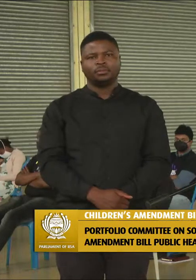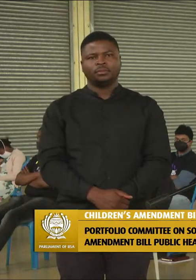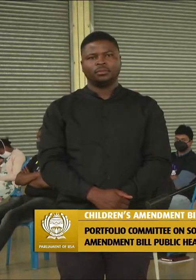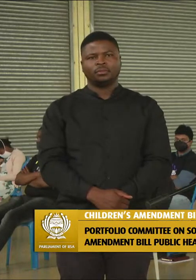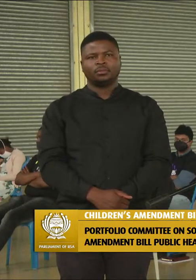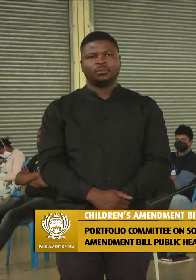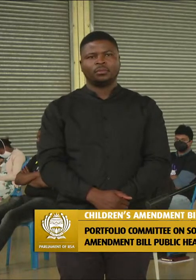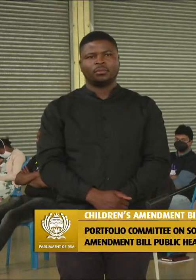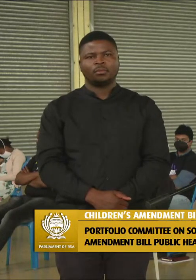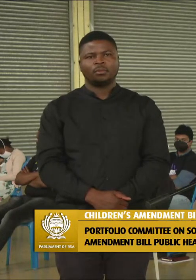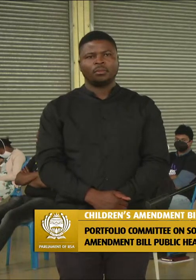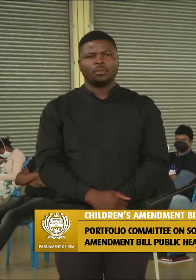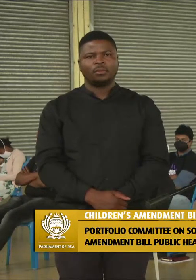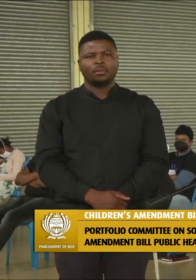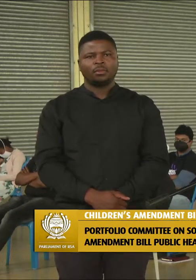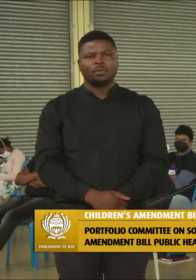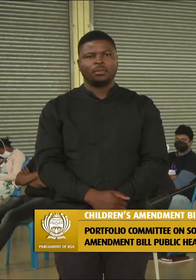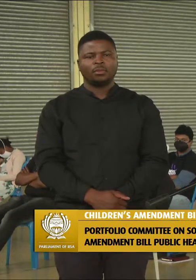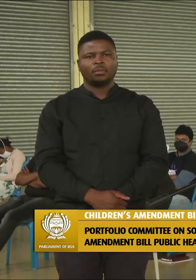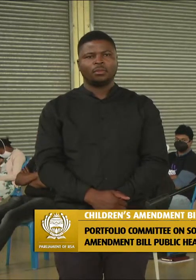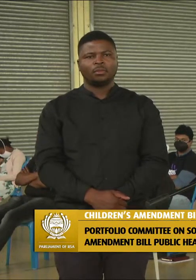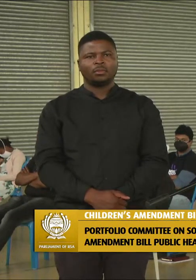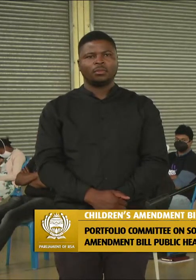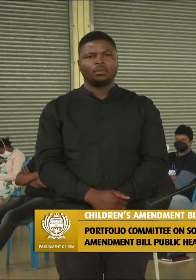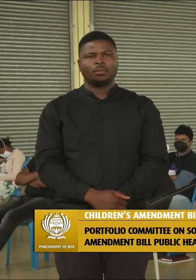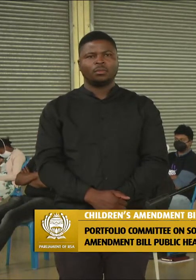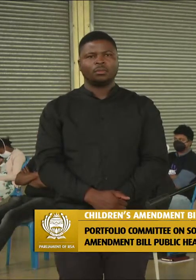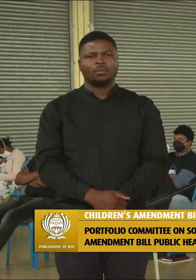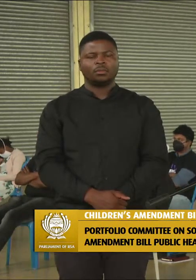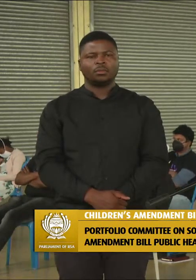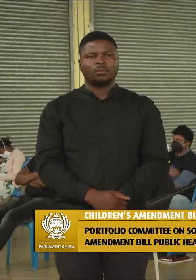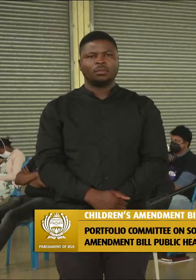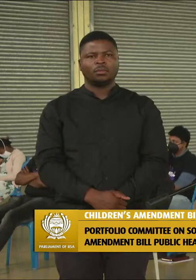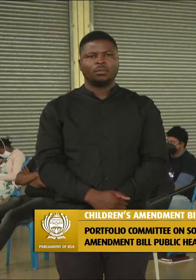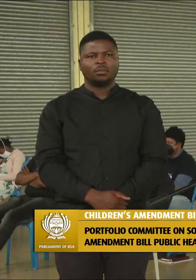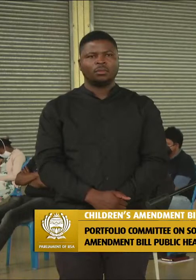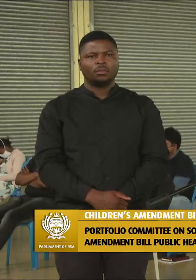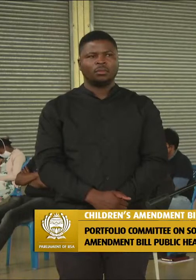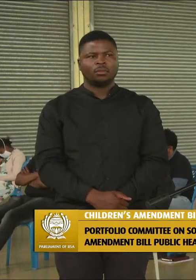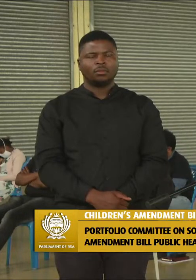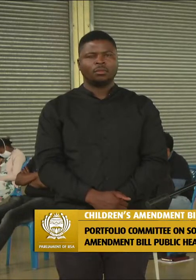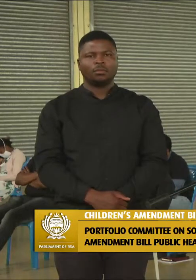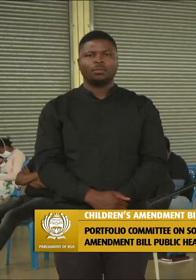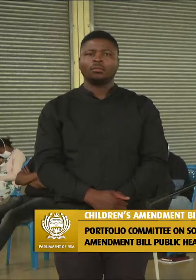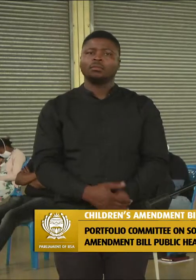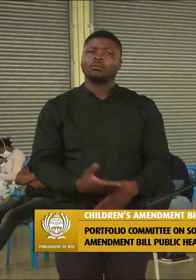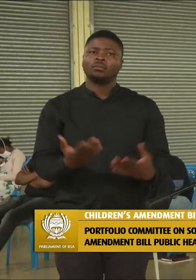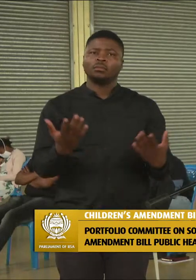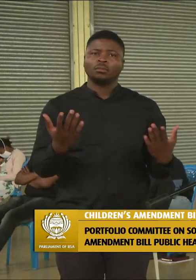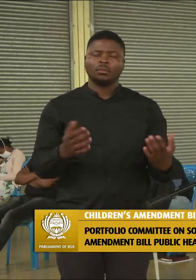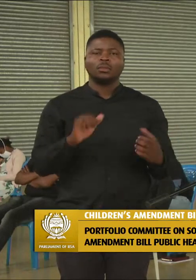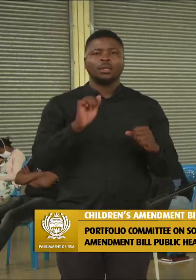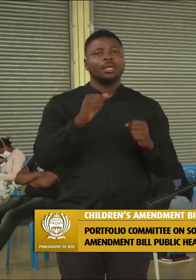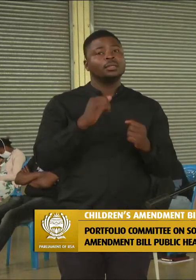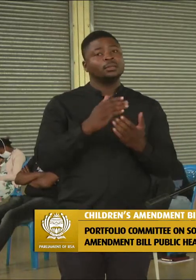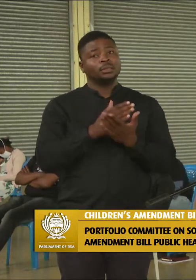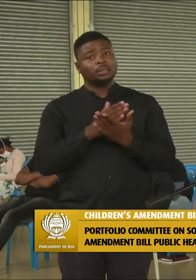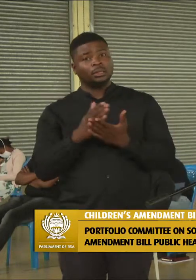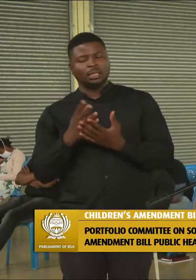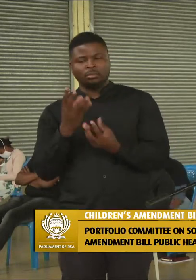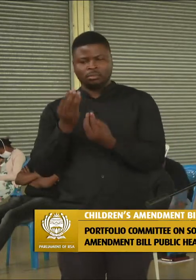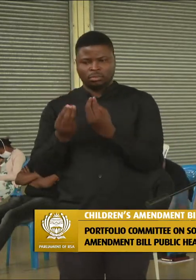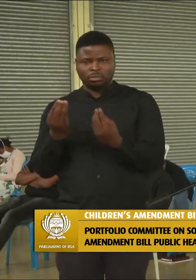the child for diagnosis, yet you find that it is very late now. Ezinye uthola ukuthi